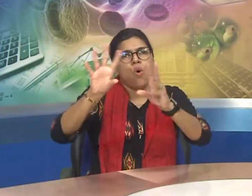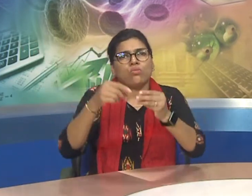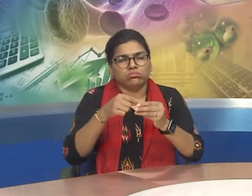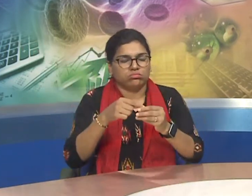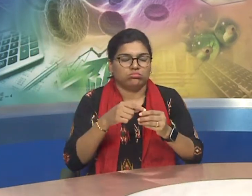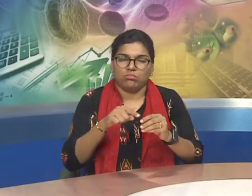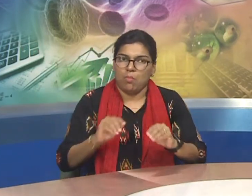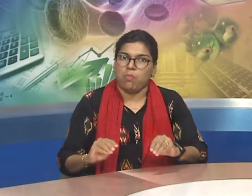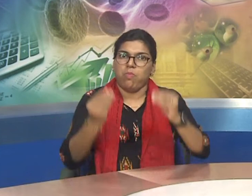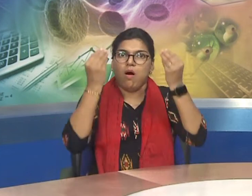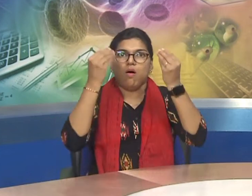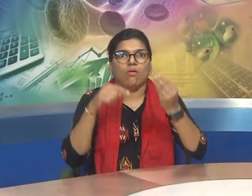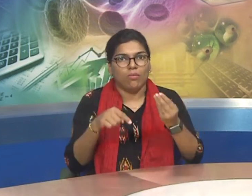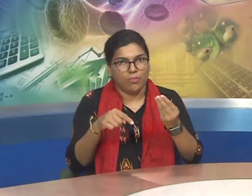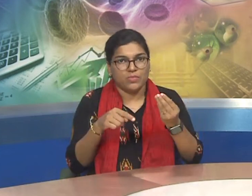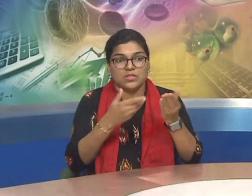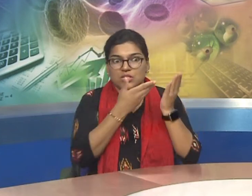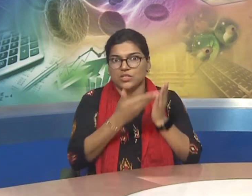And this is one of the main purpose.